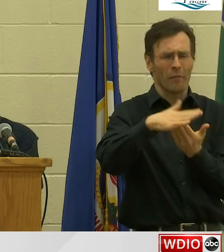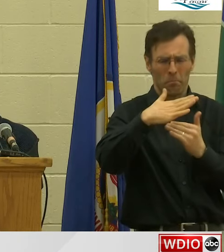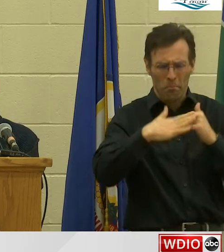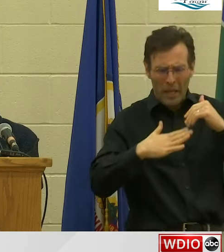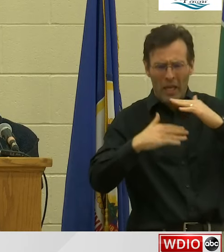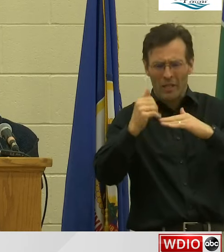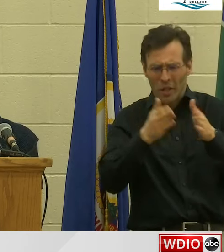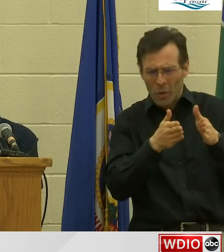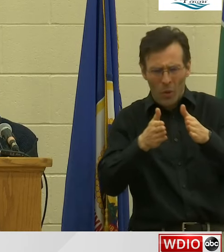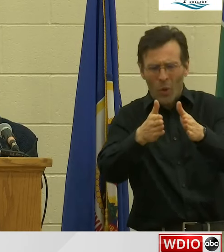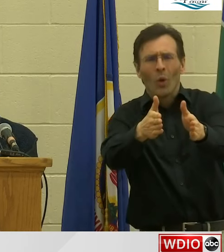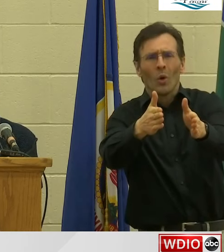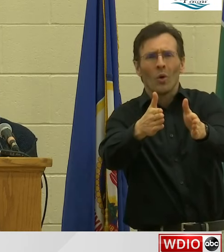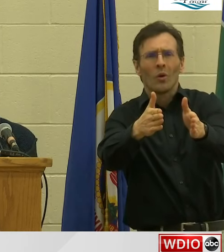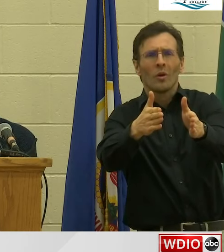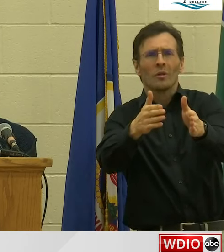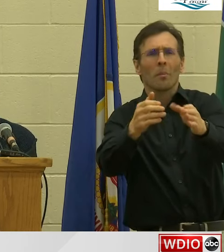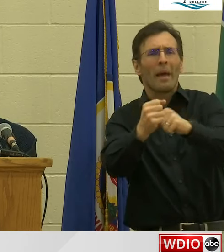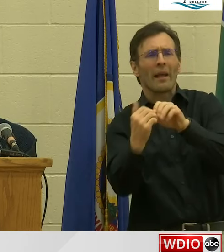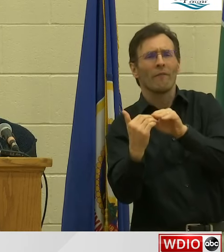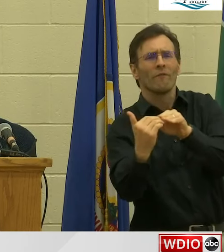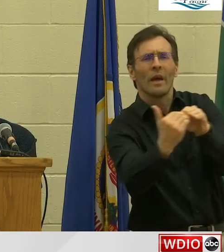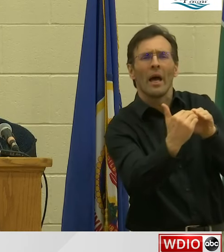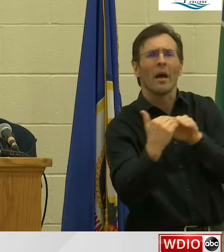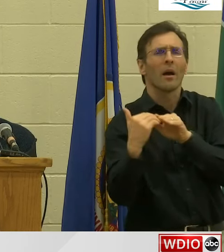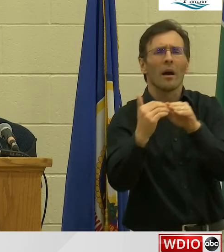the thoroughfares of fairness?